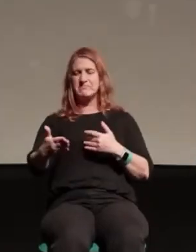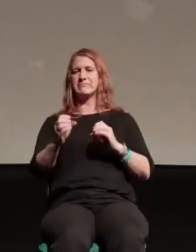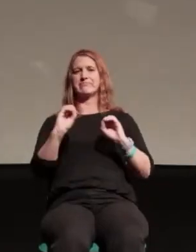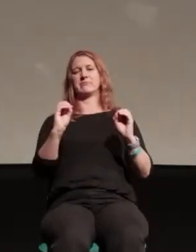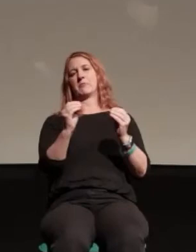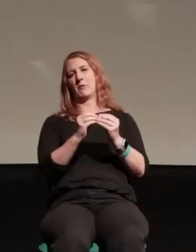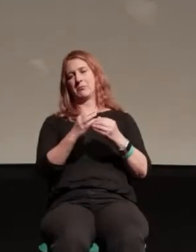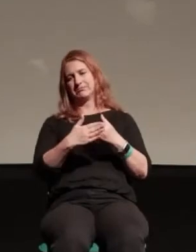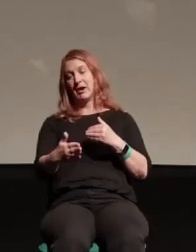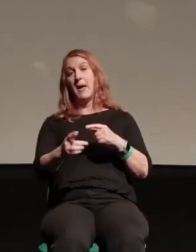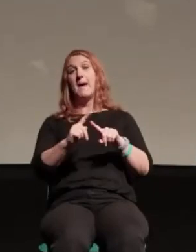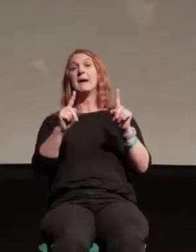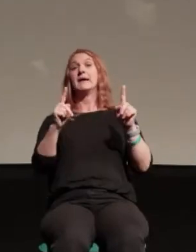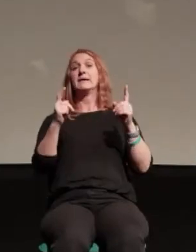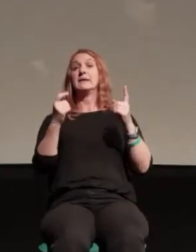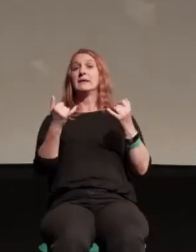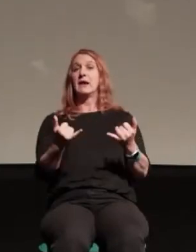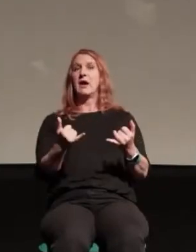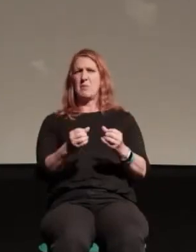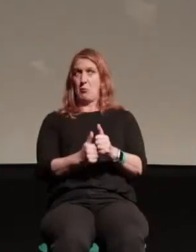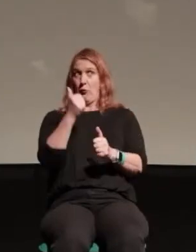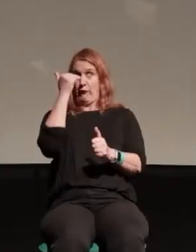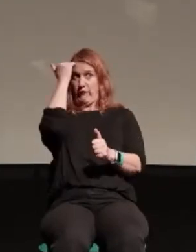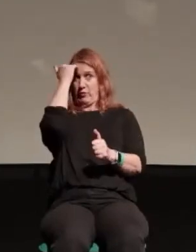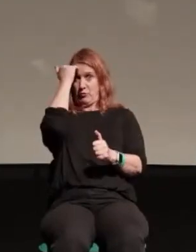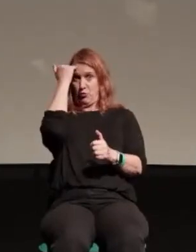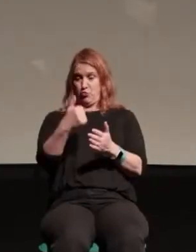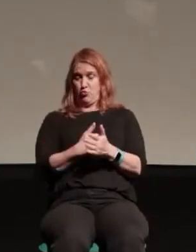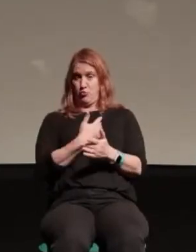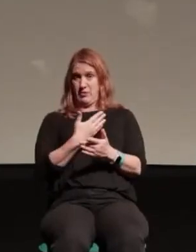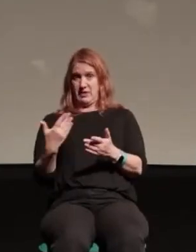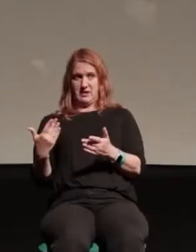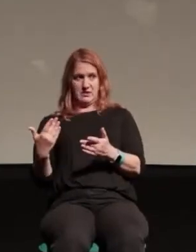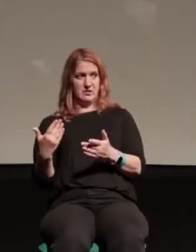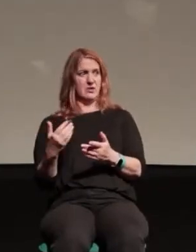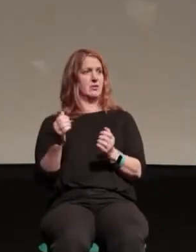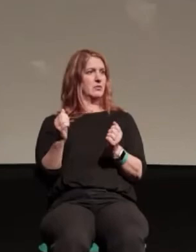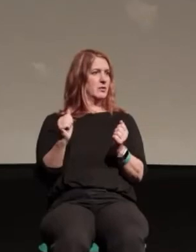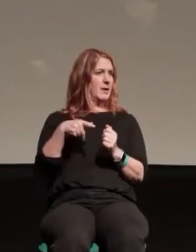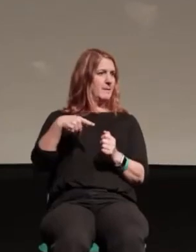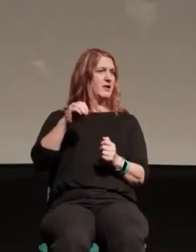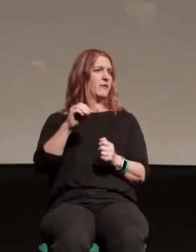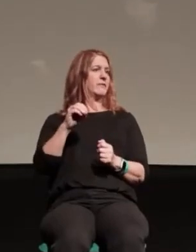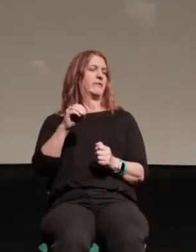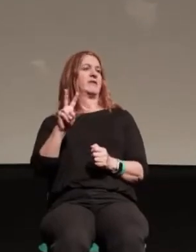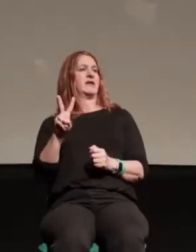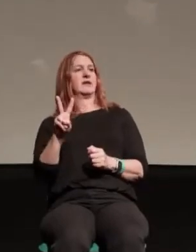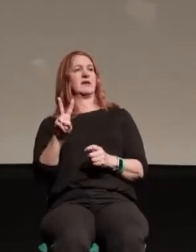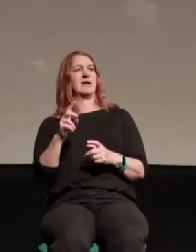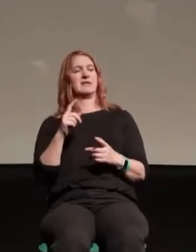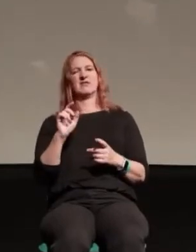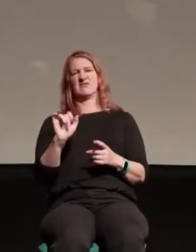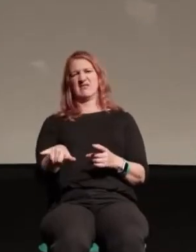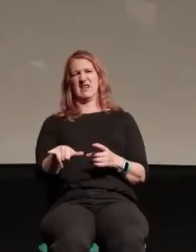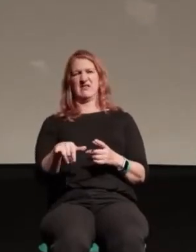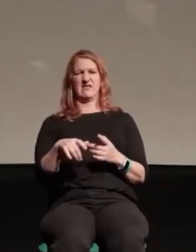I think that we absolutely do have, I'm most familiar with the work coming in through independent lens and POV. And I think that I don't think I can define